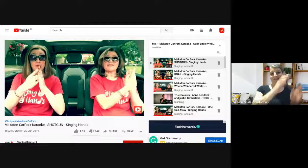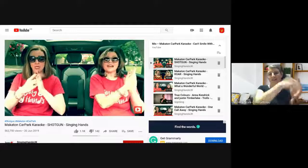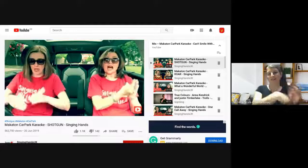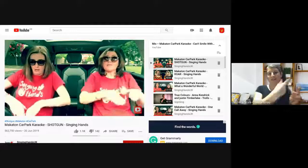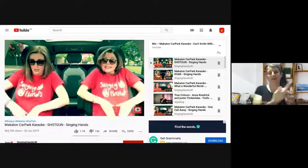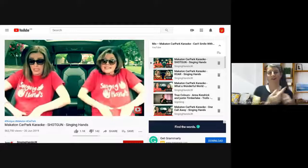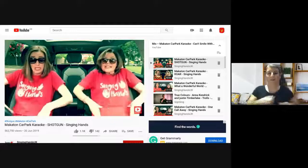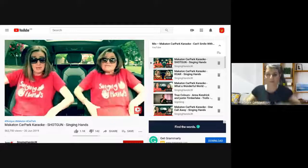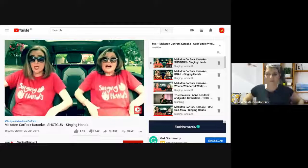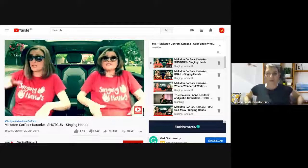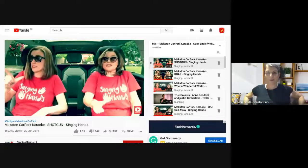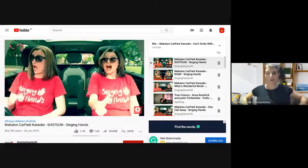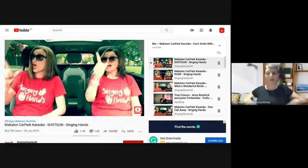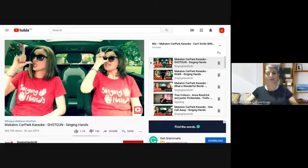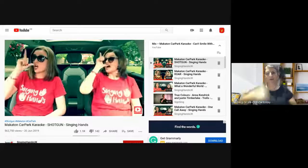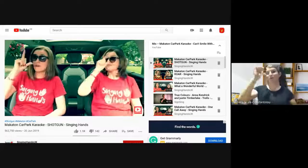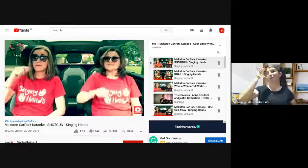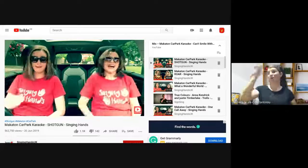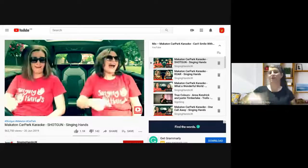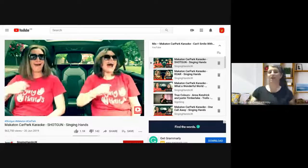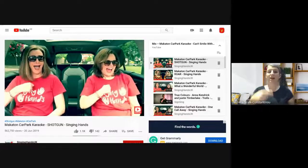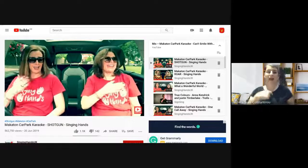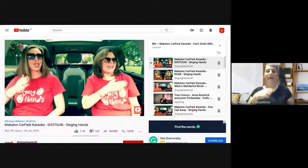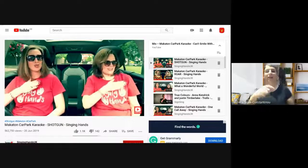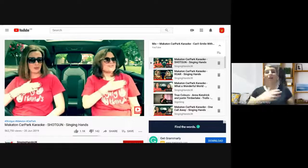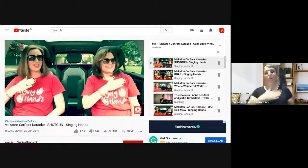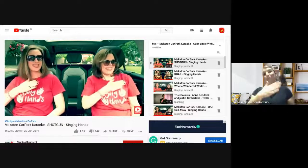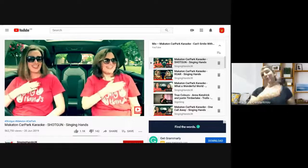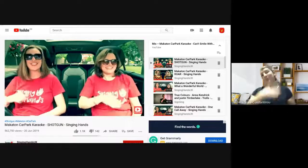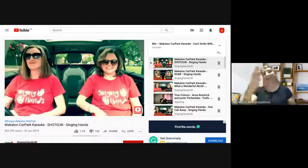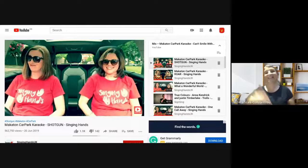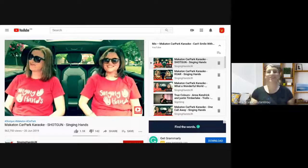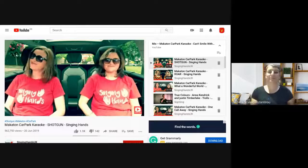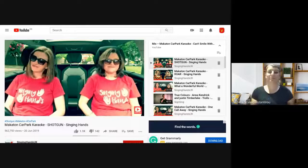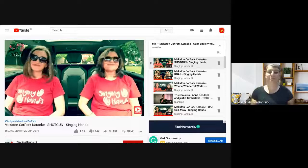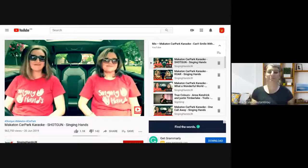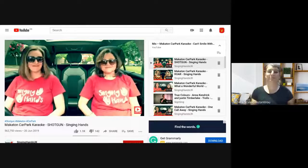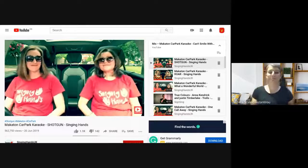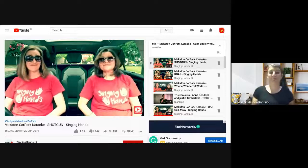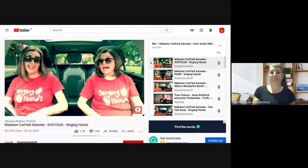2,000 rounds like a few bucks, larger toes. I could get yesterday.